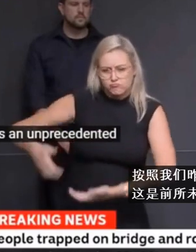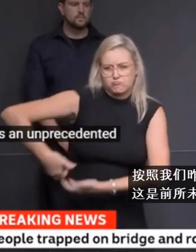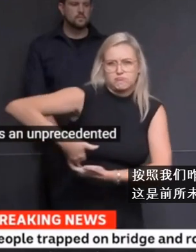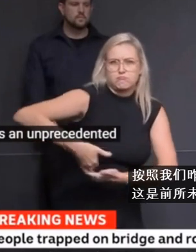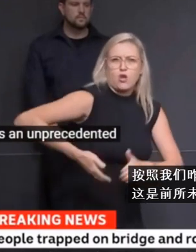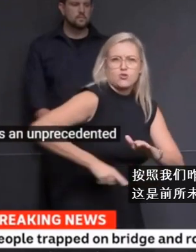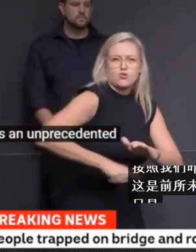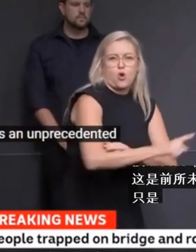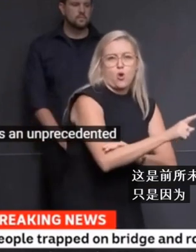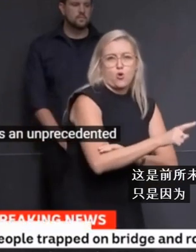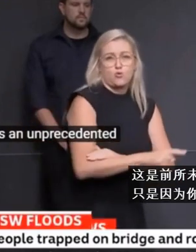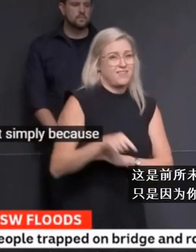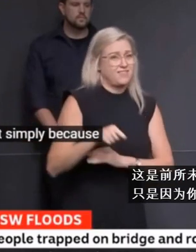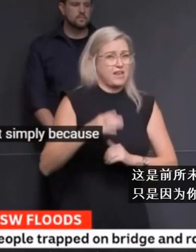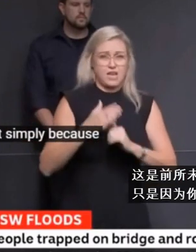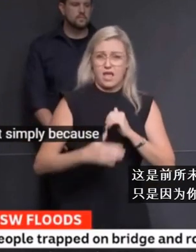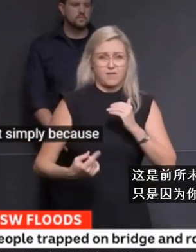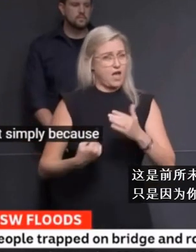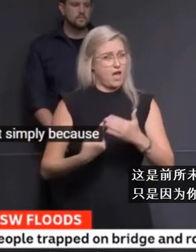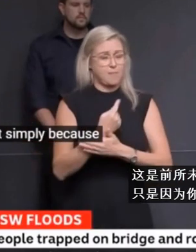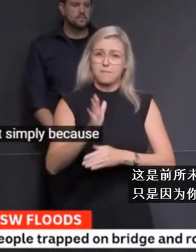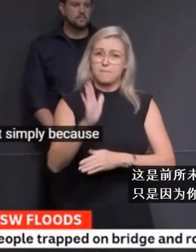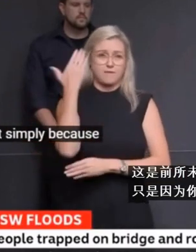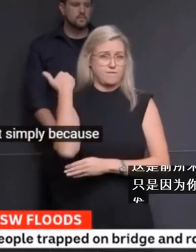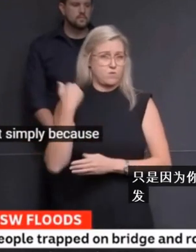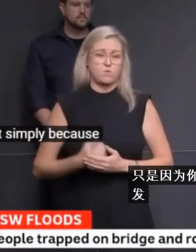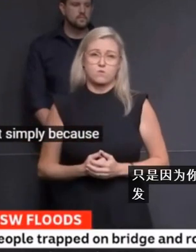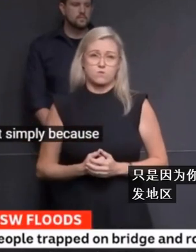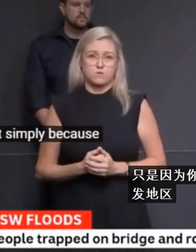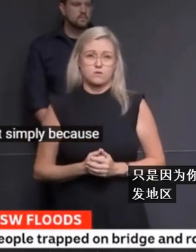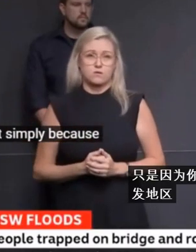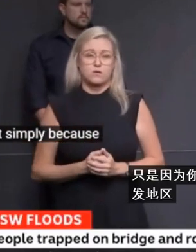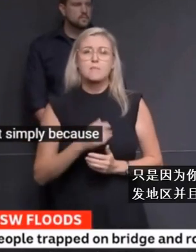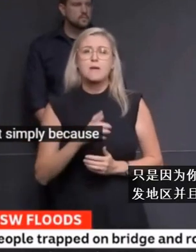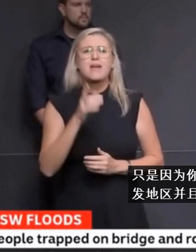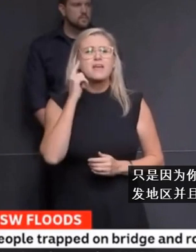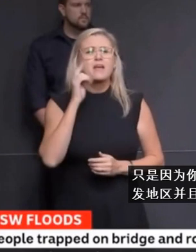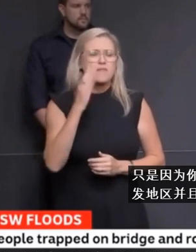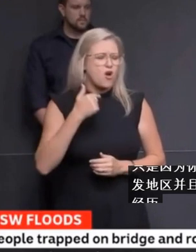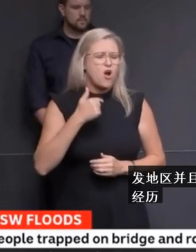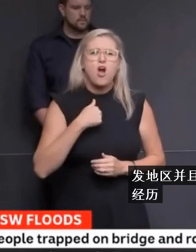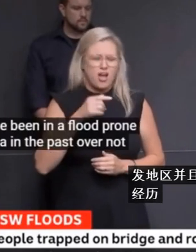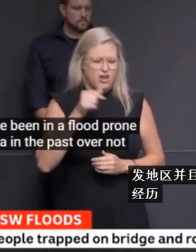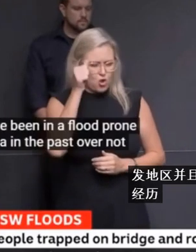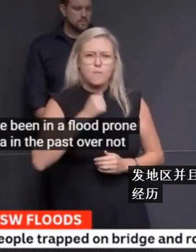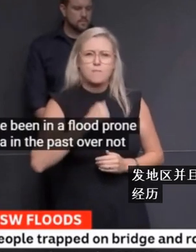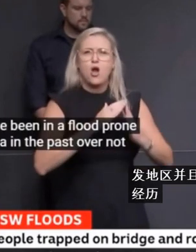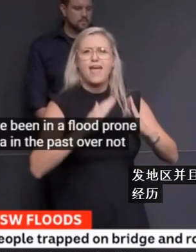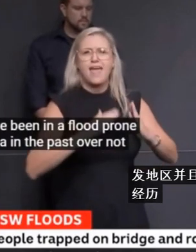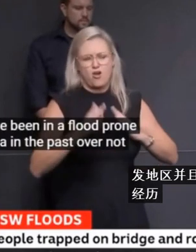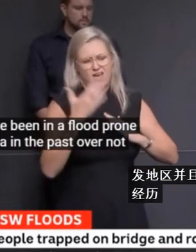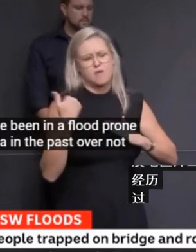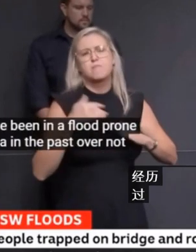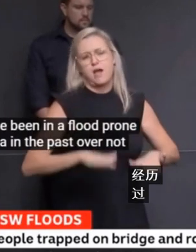unprecedented event, simply because you've been in a flood-prone area in the past and have not experienced